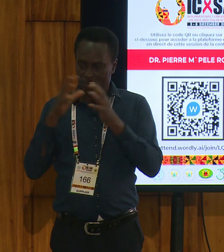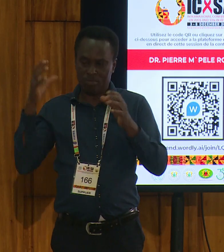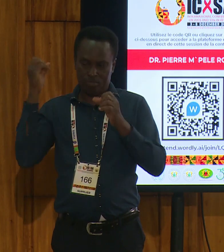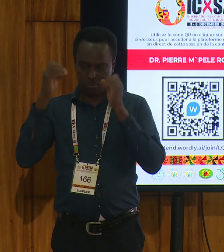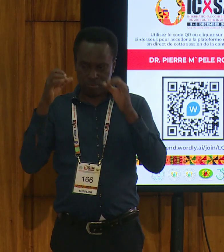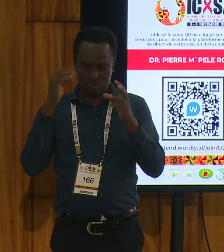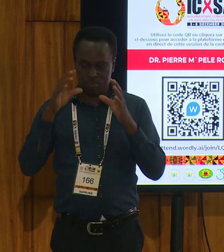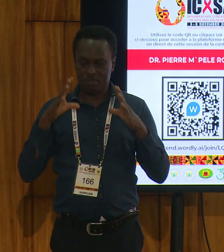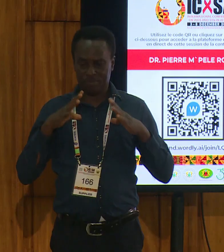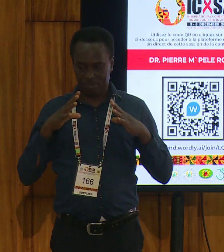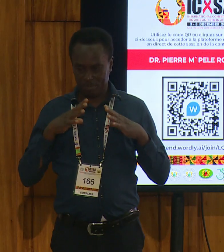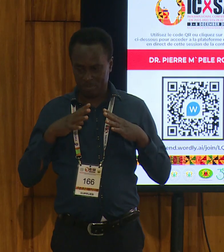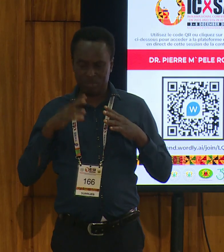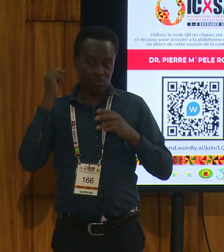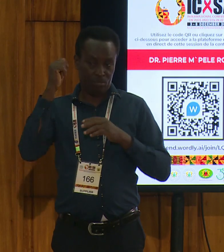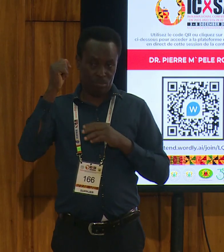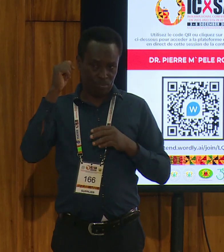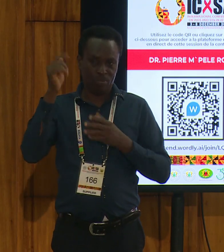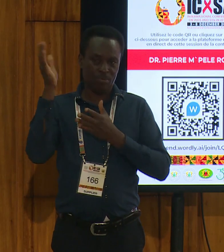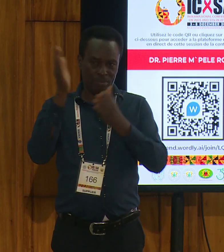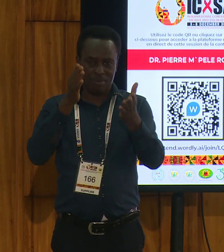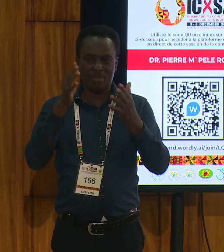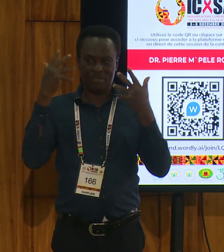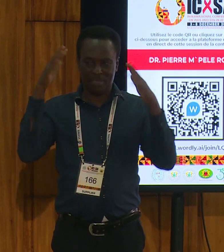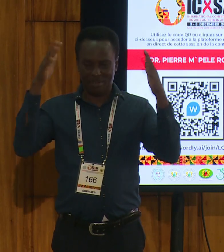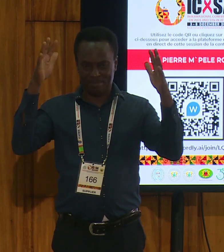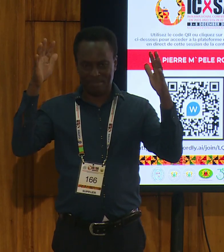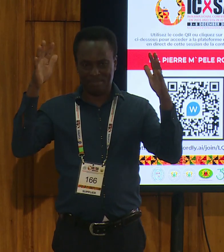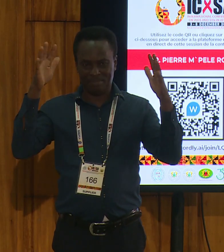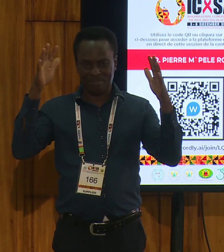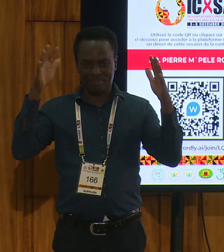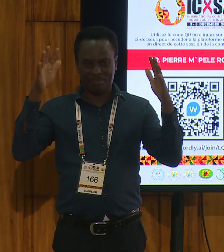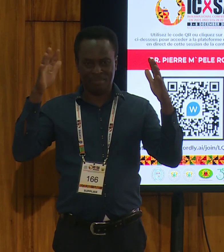this testimony. It's very, very appreciated. Thanks.